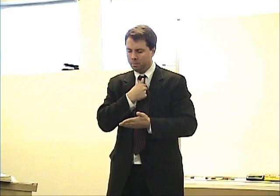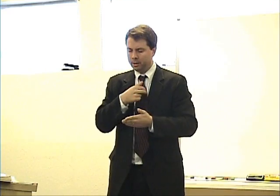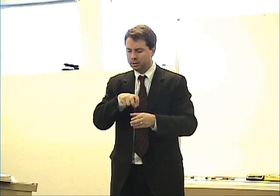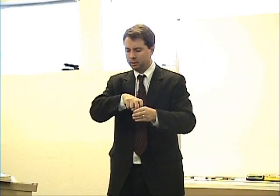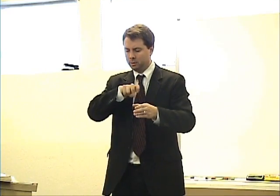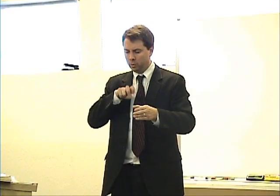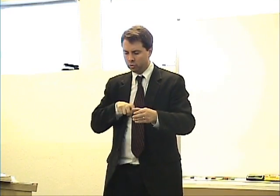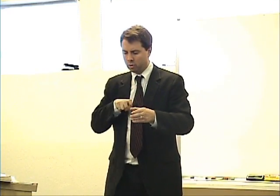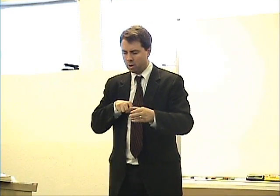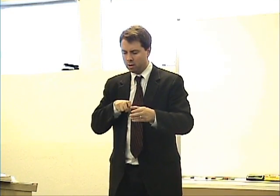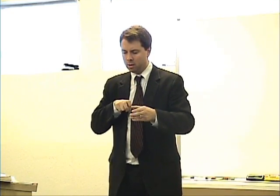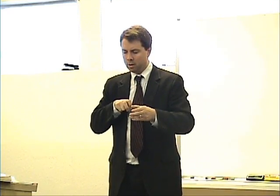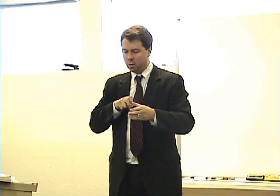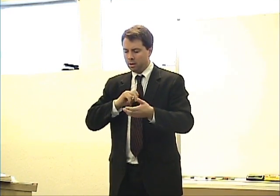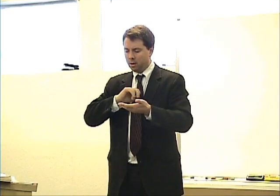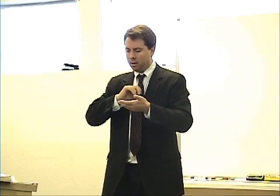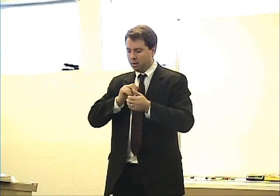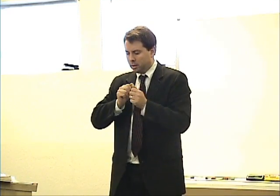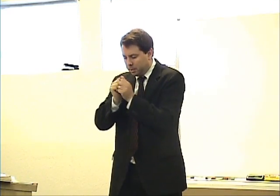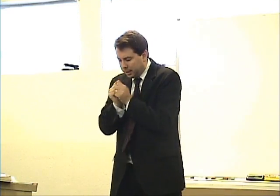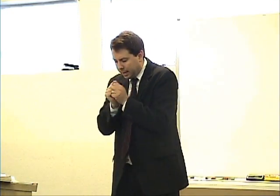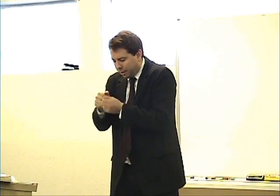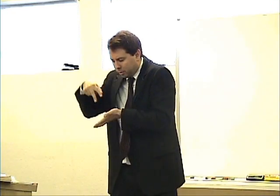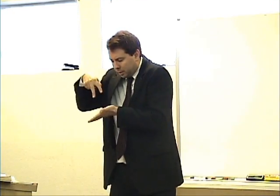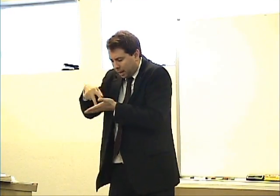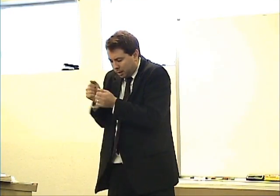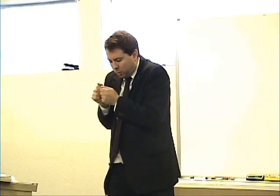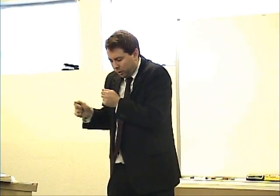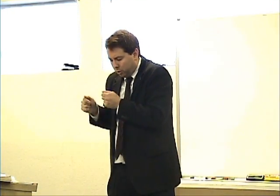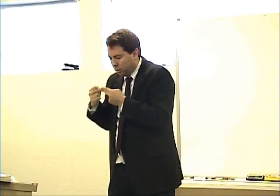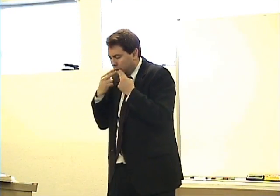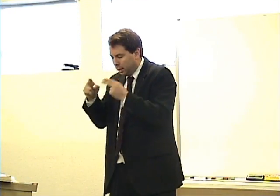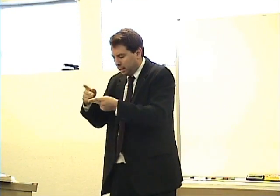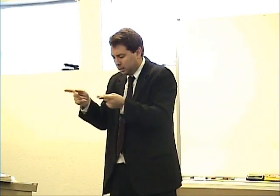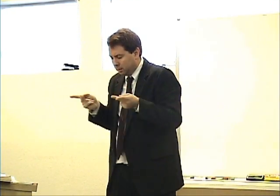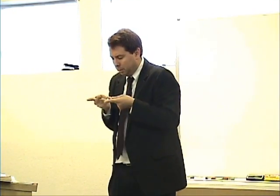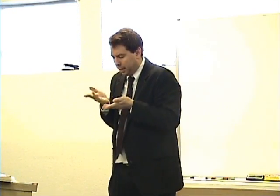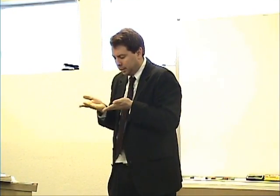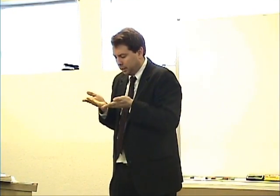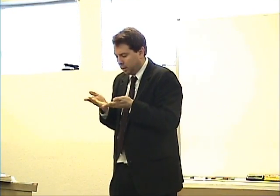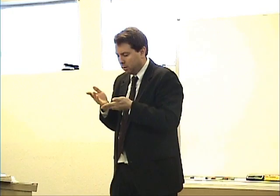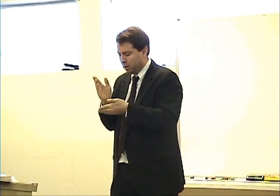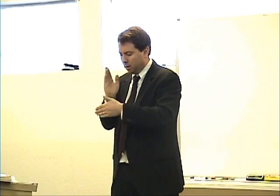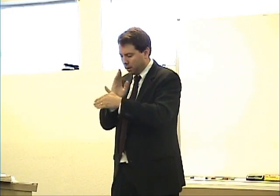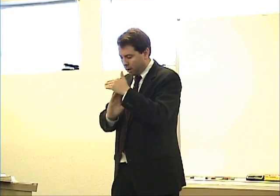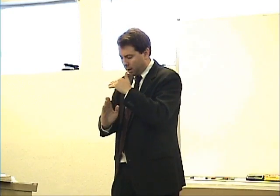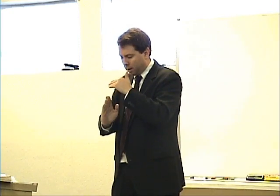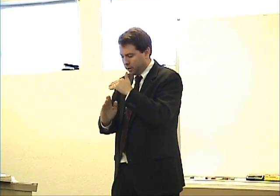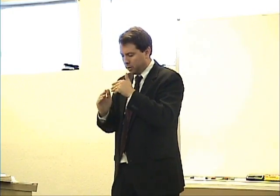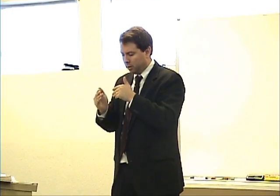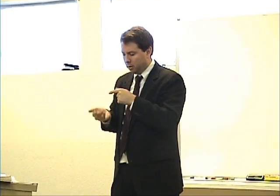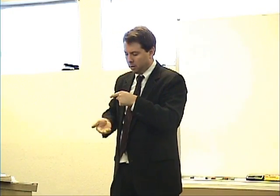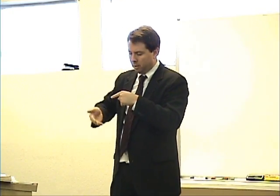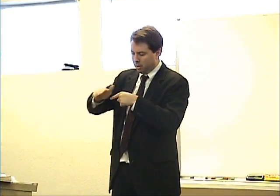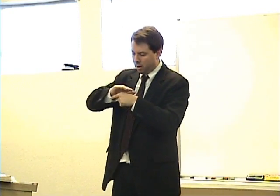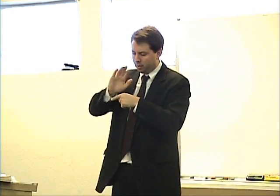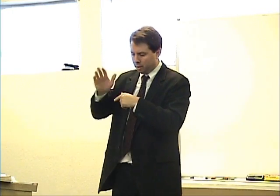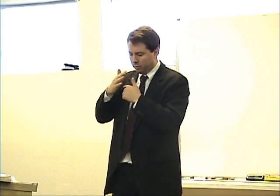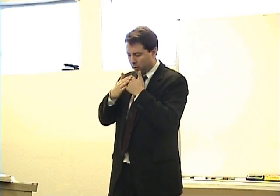us to withdraw, to be together, standing with you in the innocent place here, under the covering of your